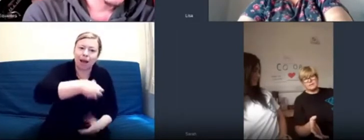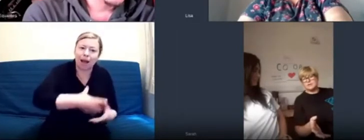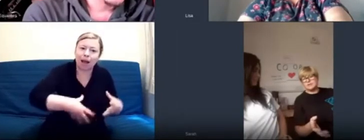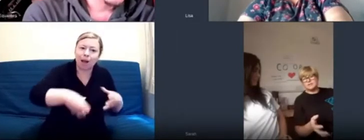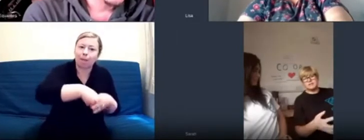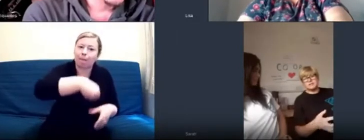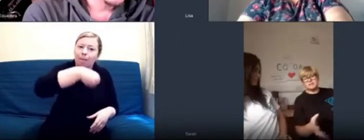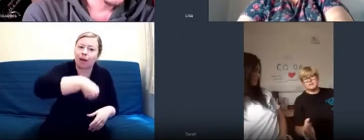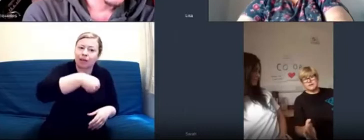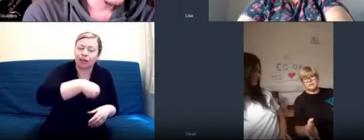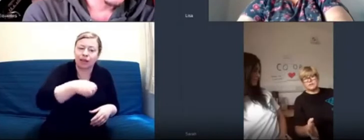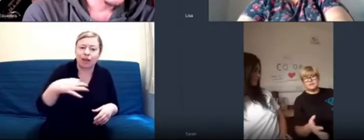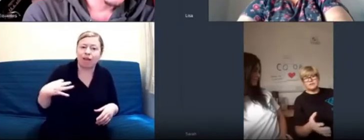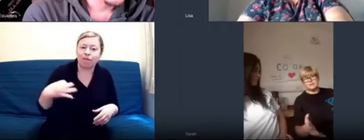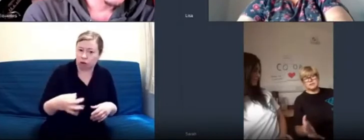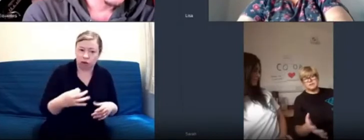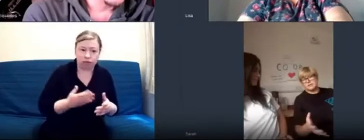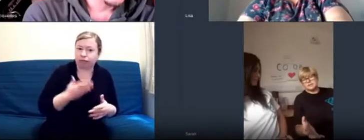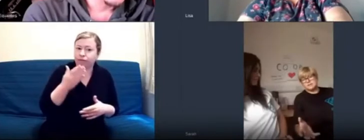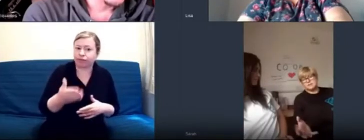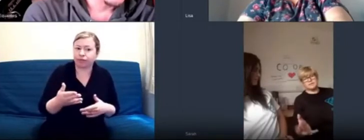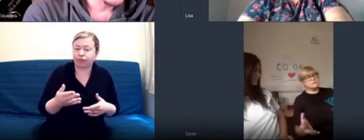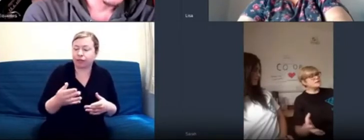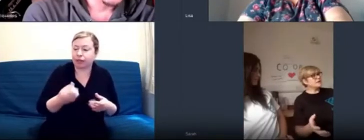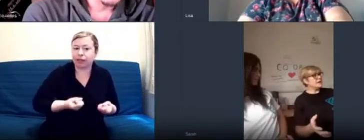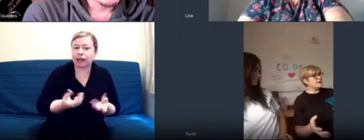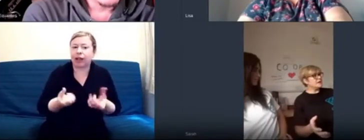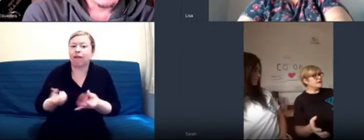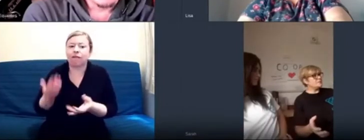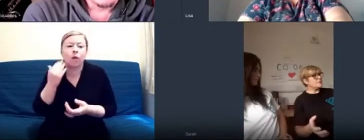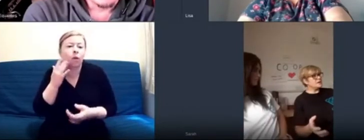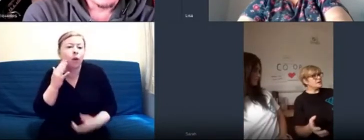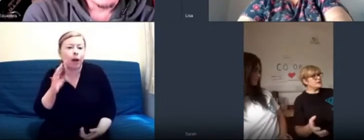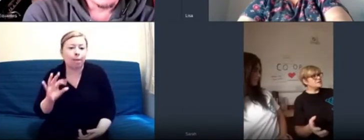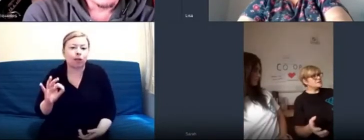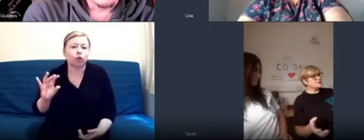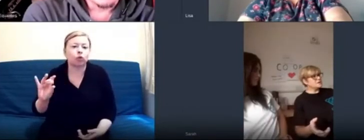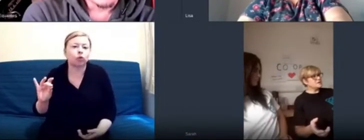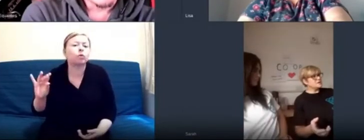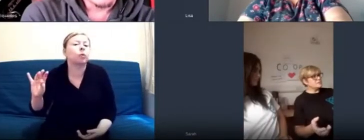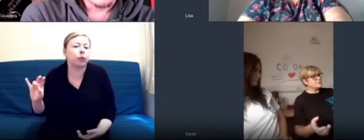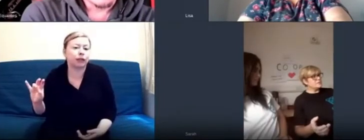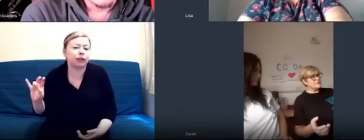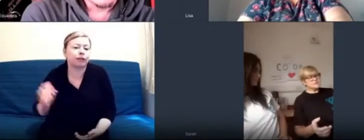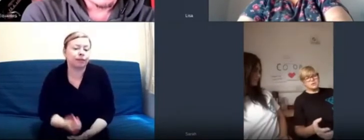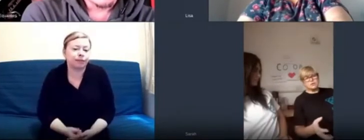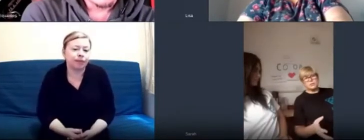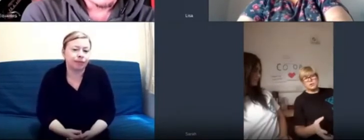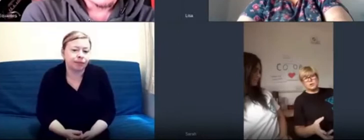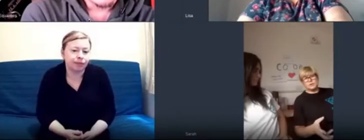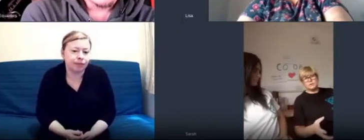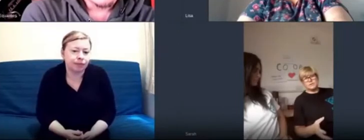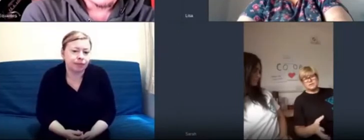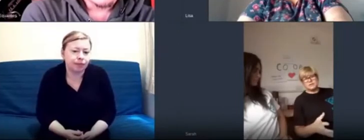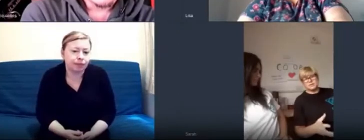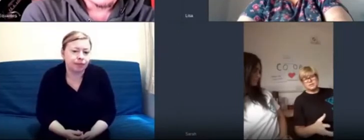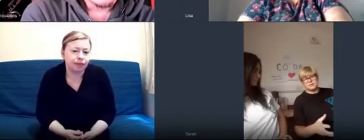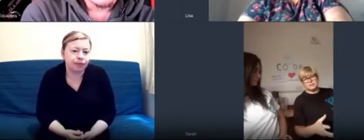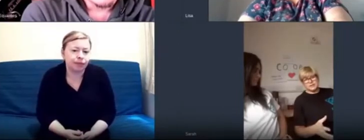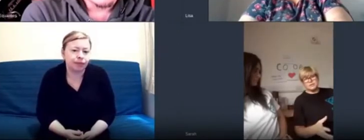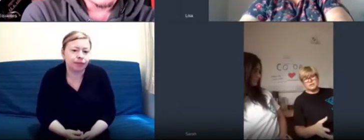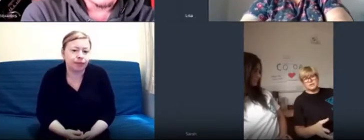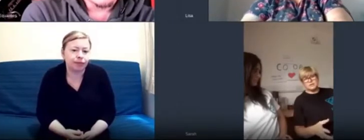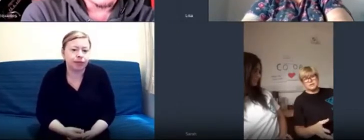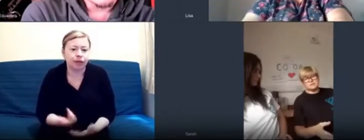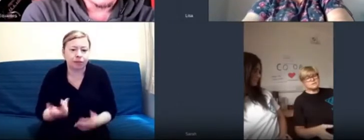know, the volunteers then deliver out Monday, Tuesday, Wednesdays. And based on what Fair